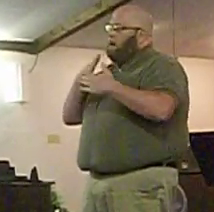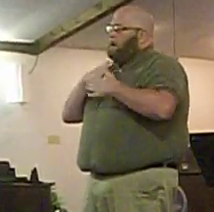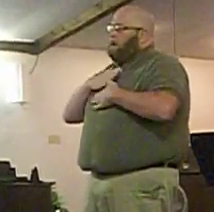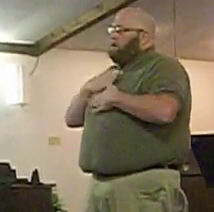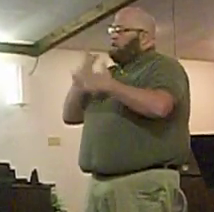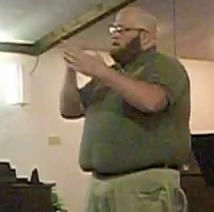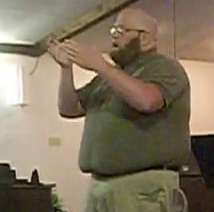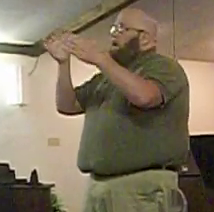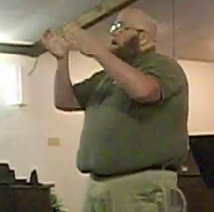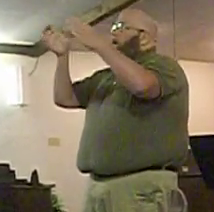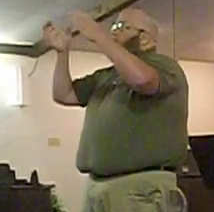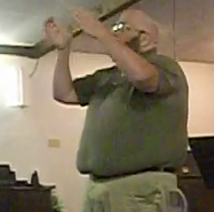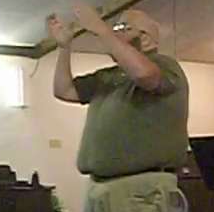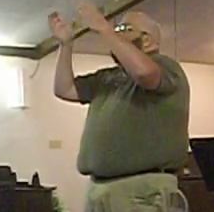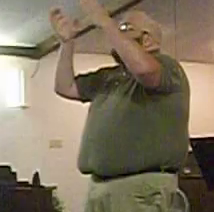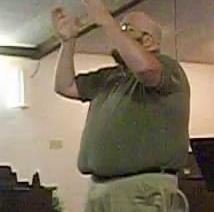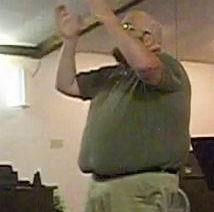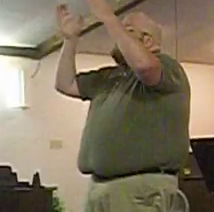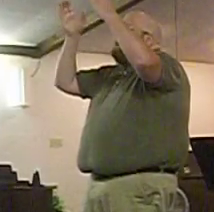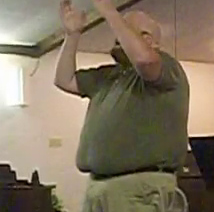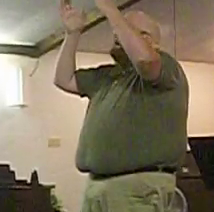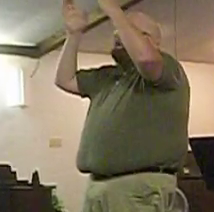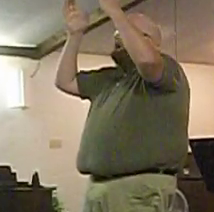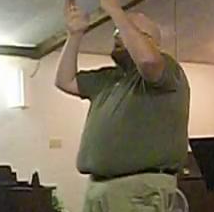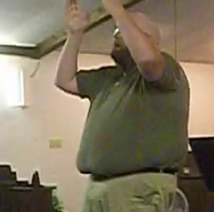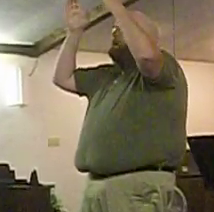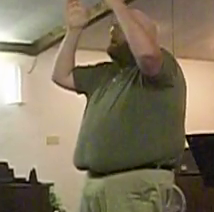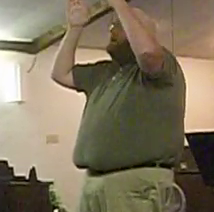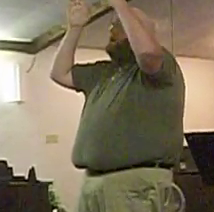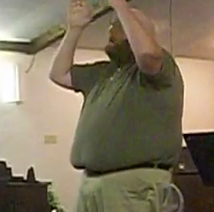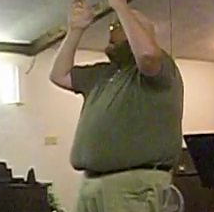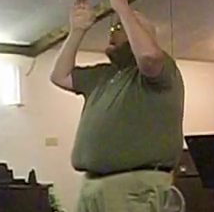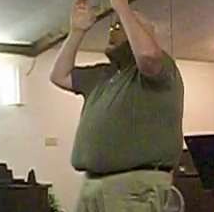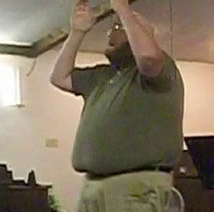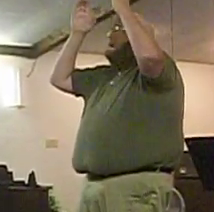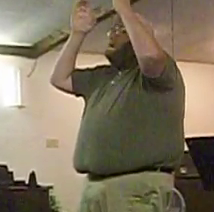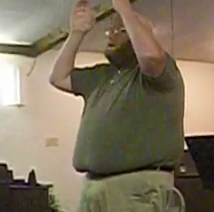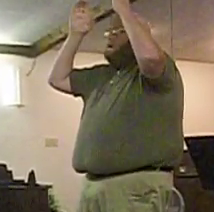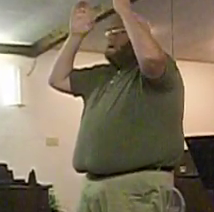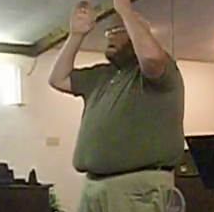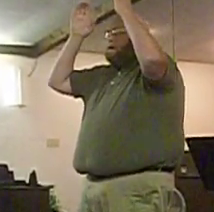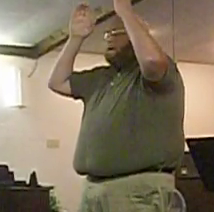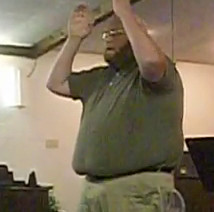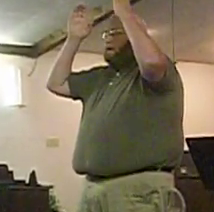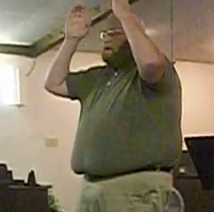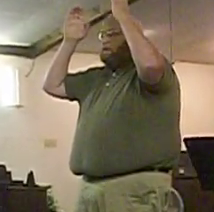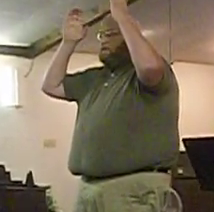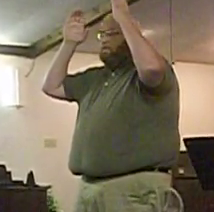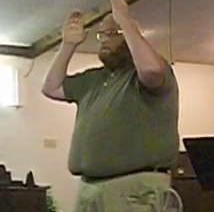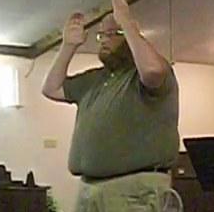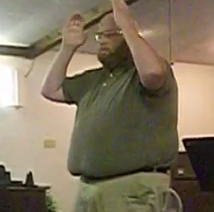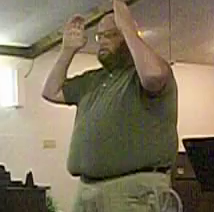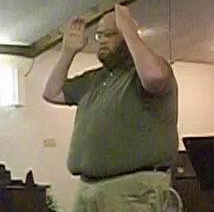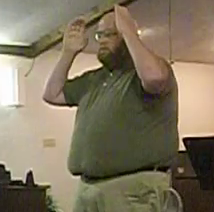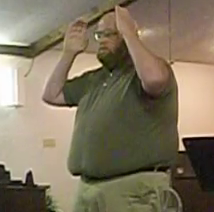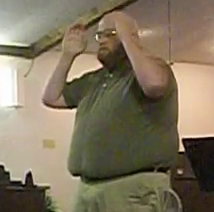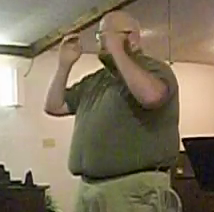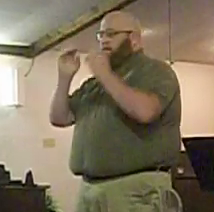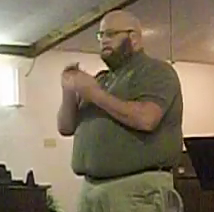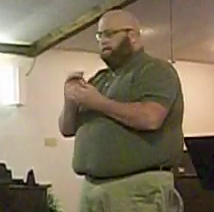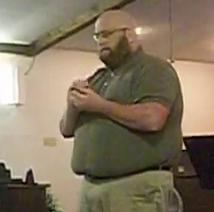through